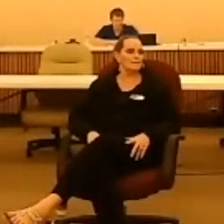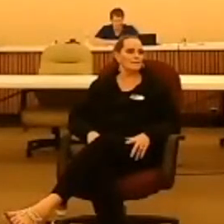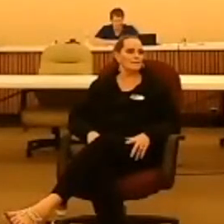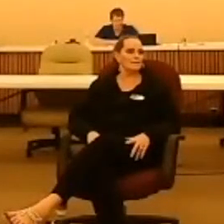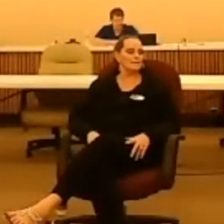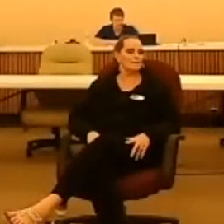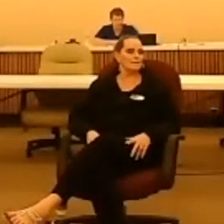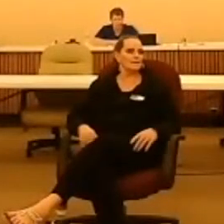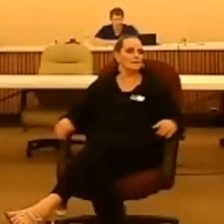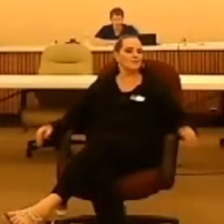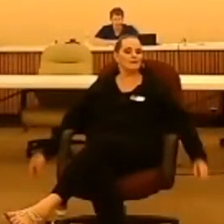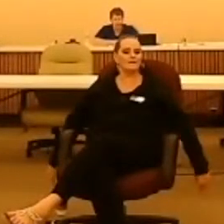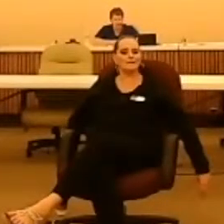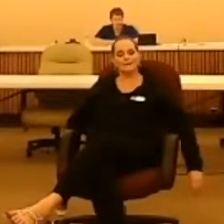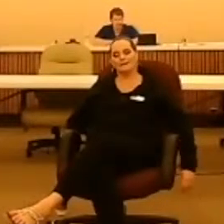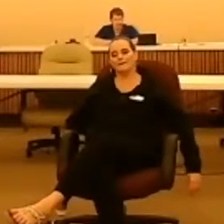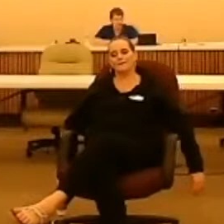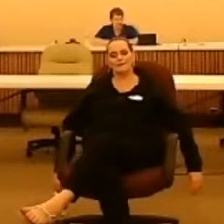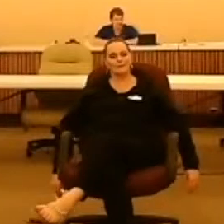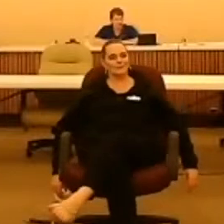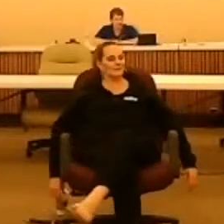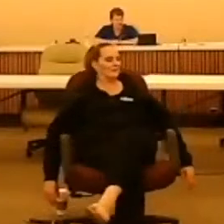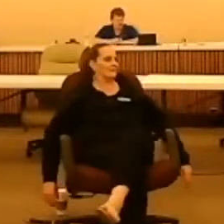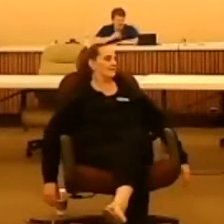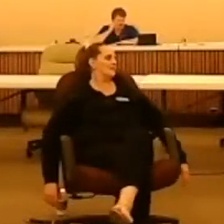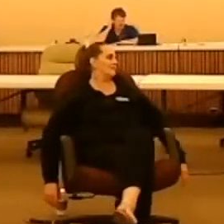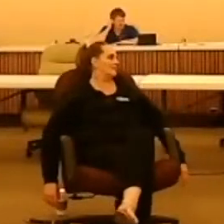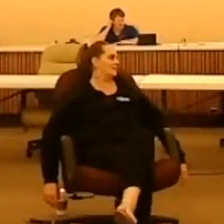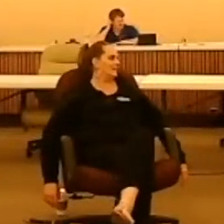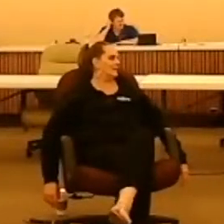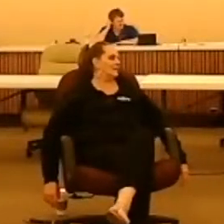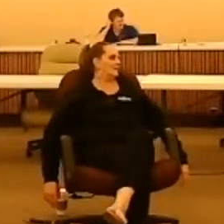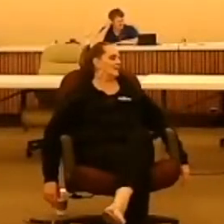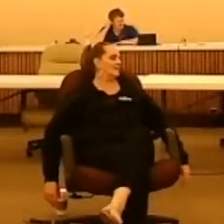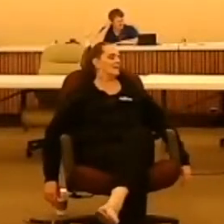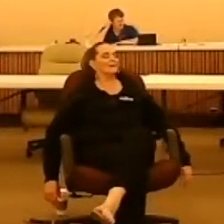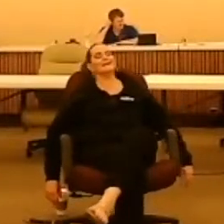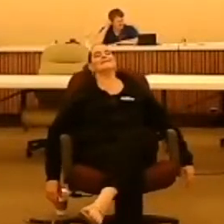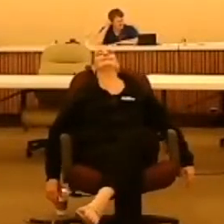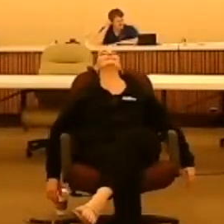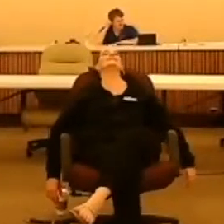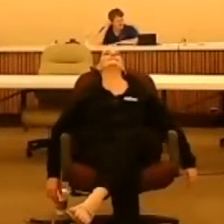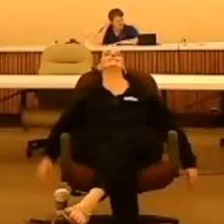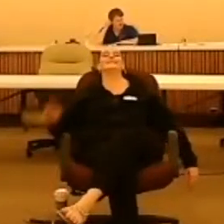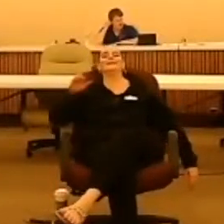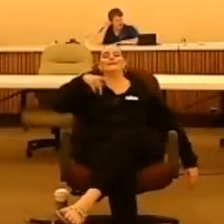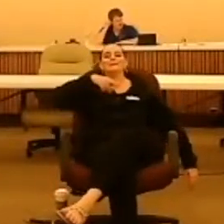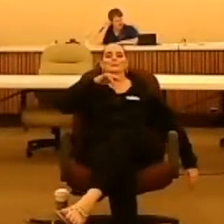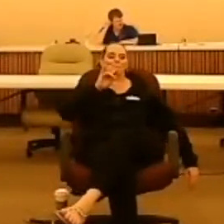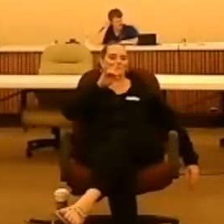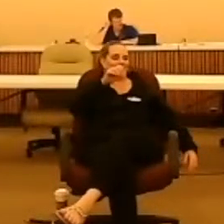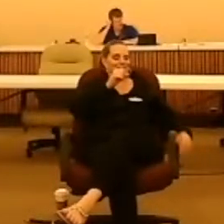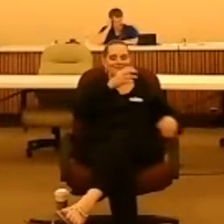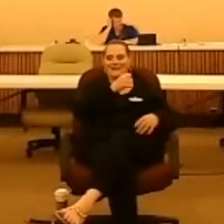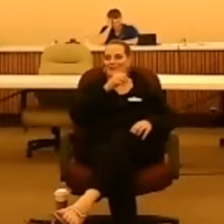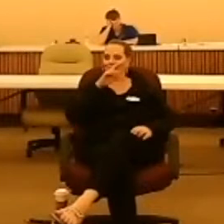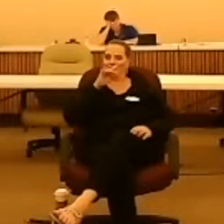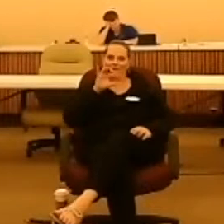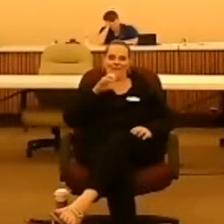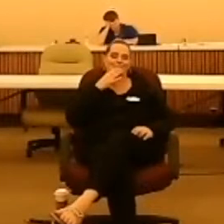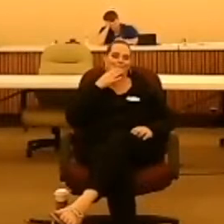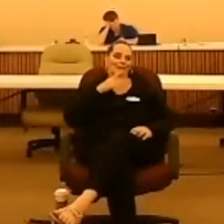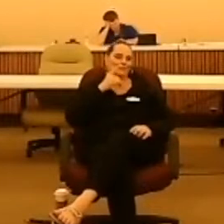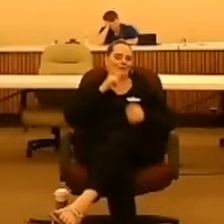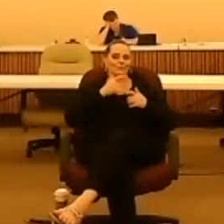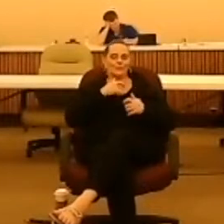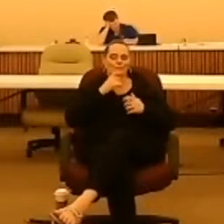5 minutes. Keep it short. So from Parks and Rec, thanks to everybody who participated in the